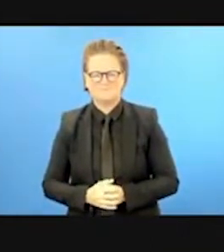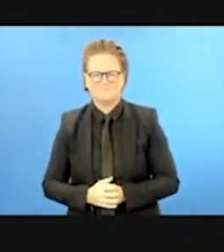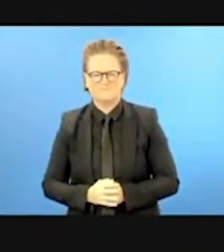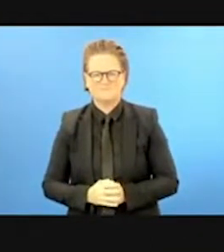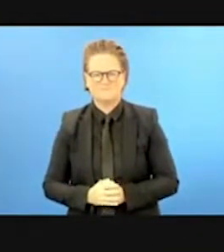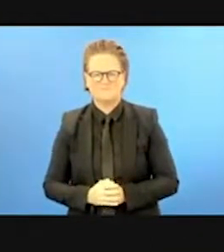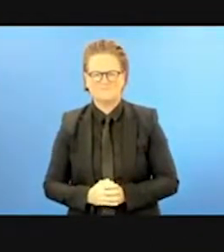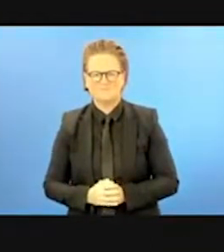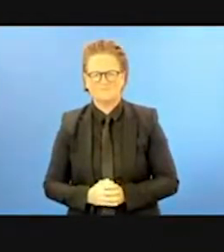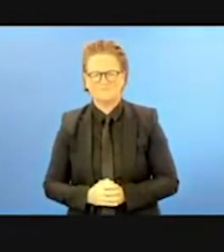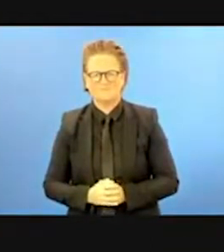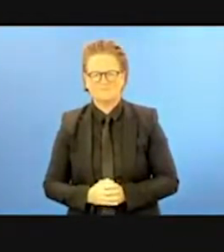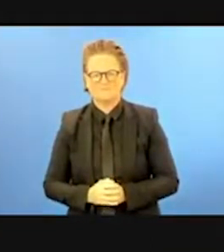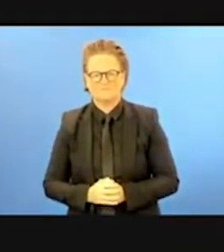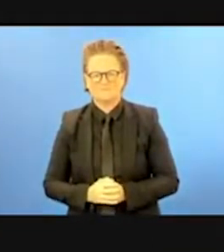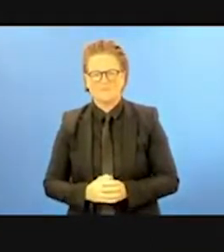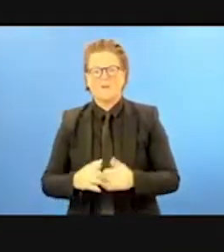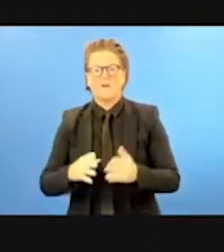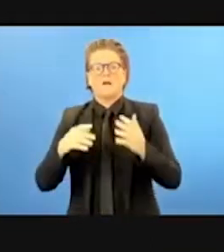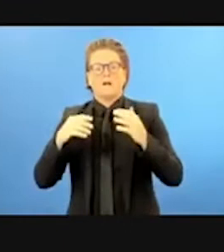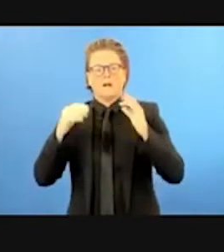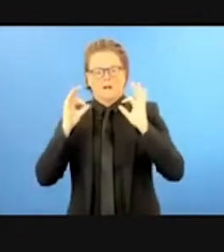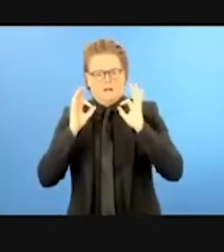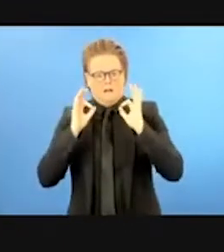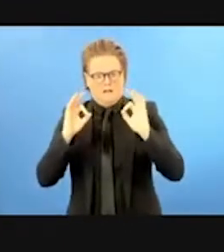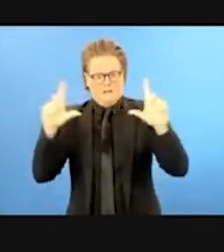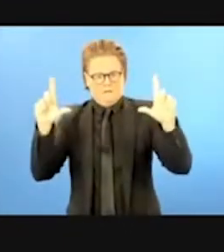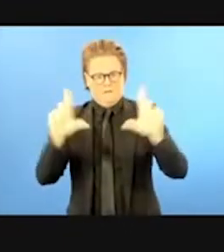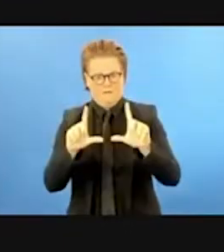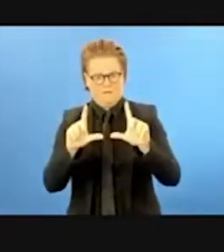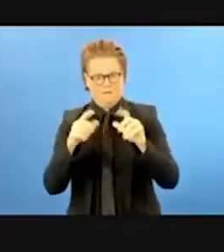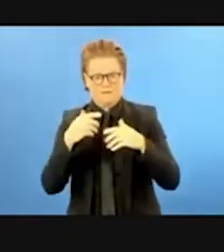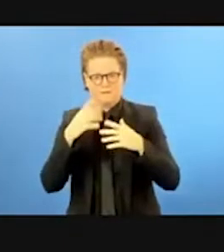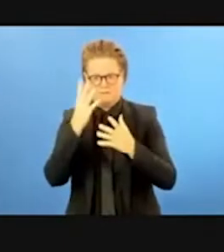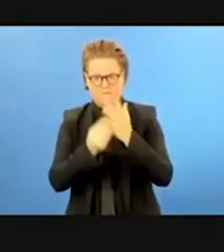Once the slide concludes, please return to speaker view.